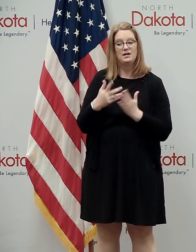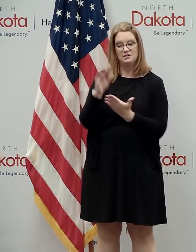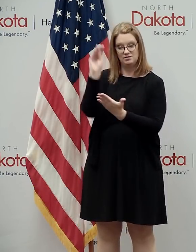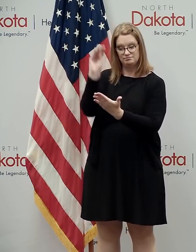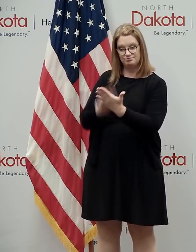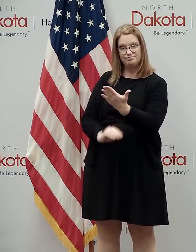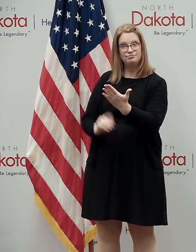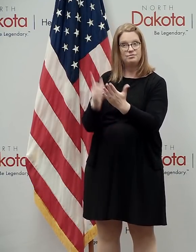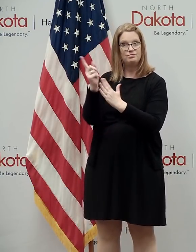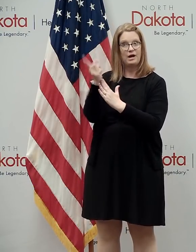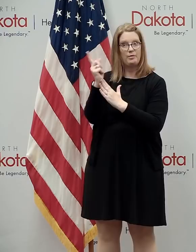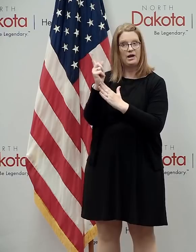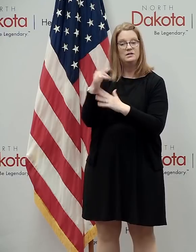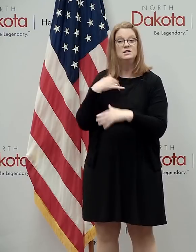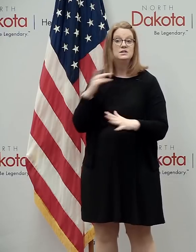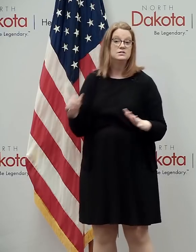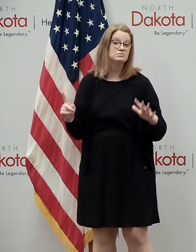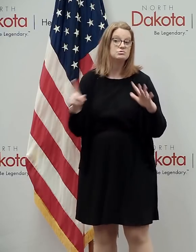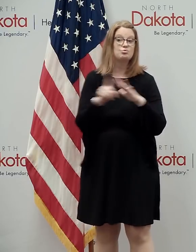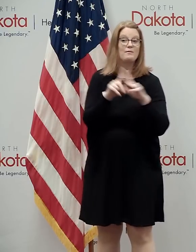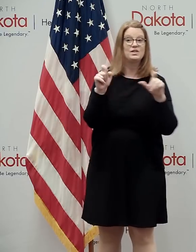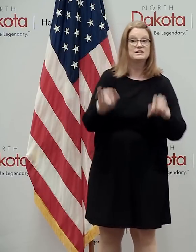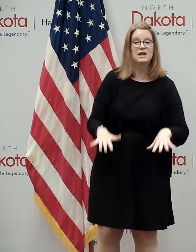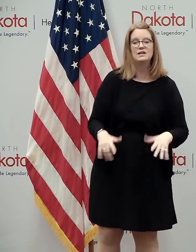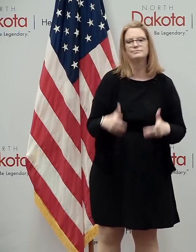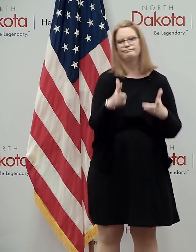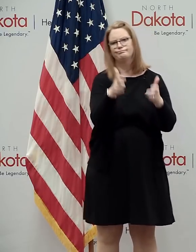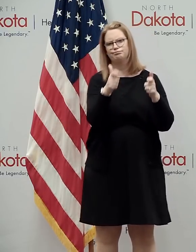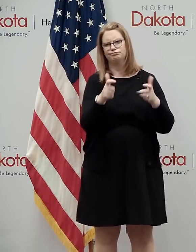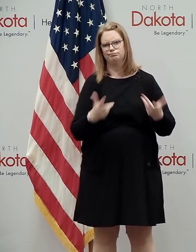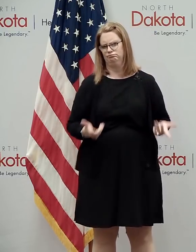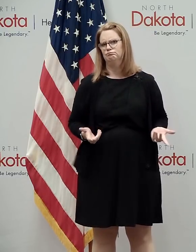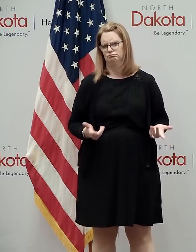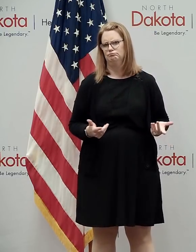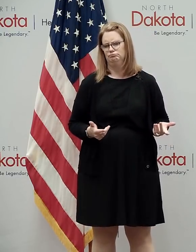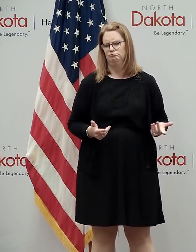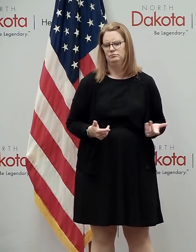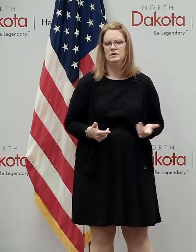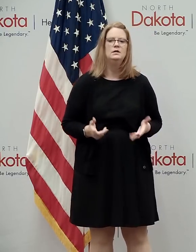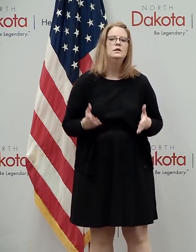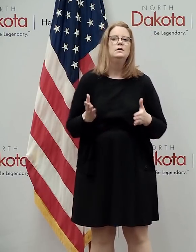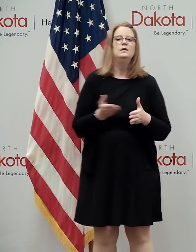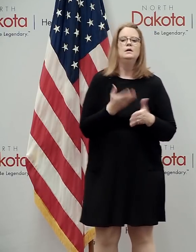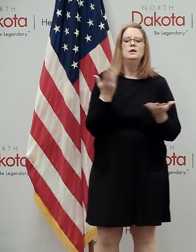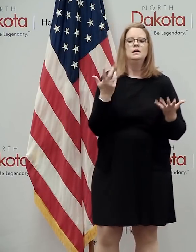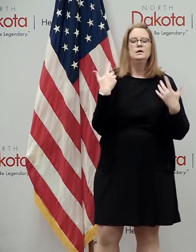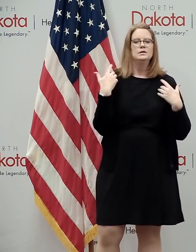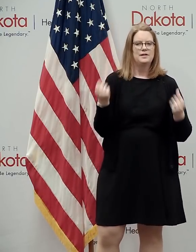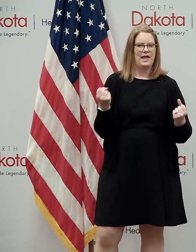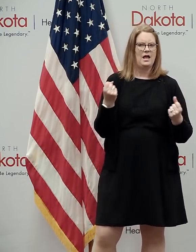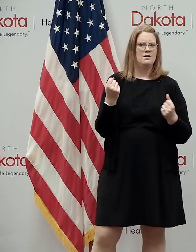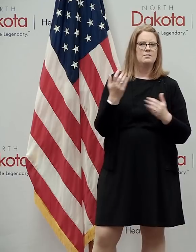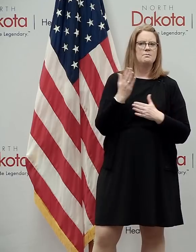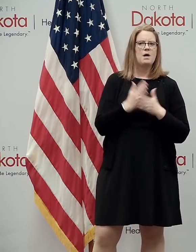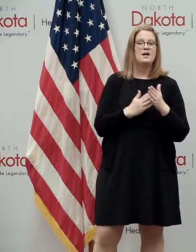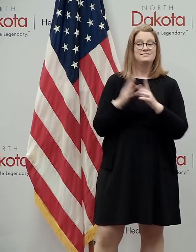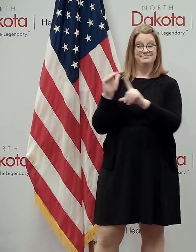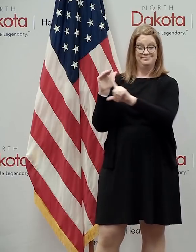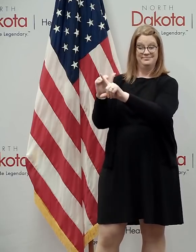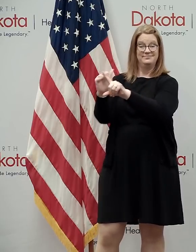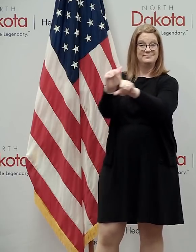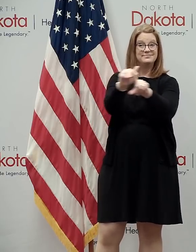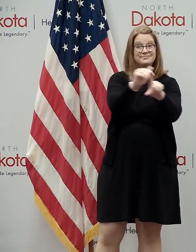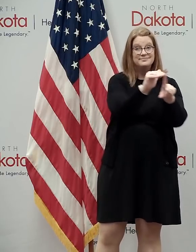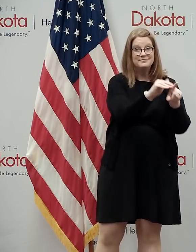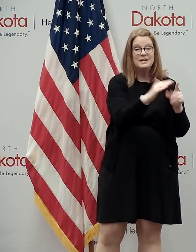speed up your time when you're there. Closing out all of this on the COVID front on the health side, I want to remind and thank